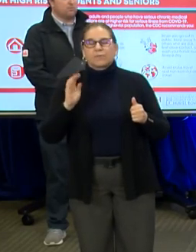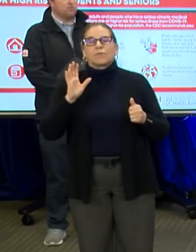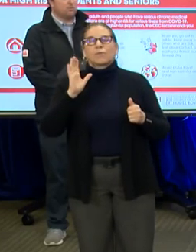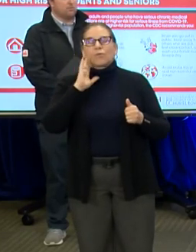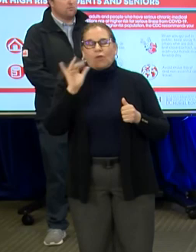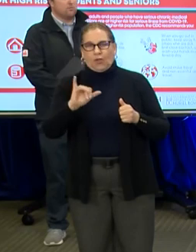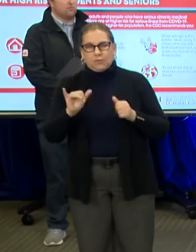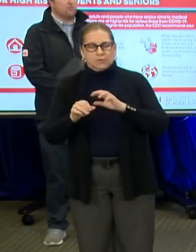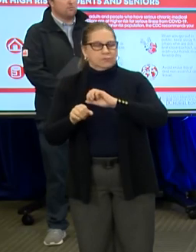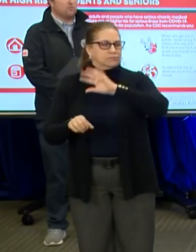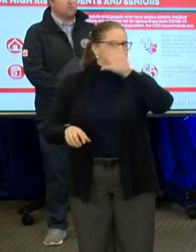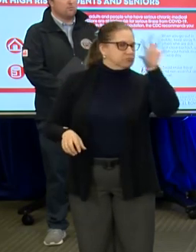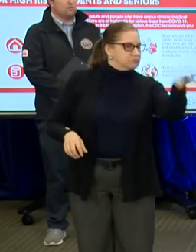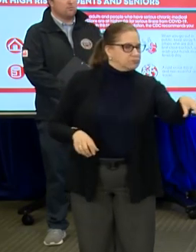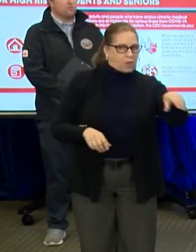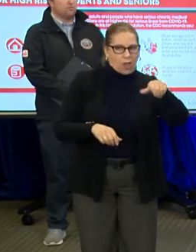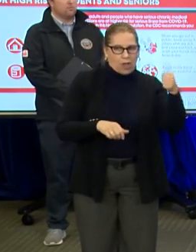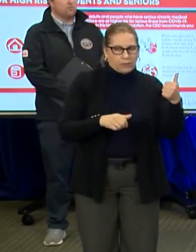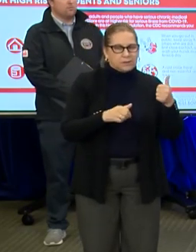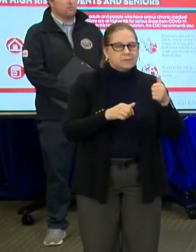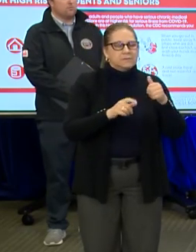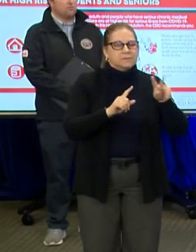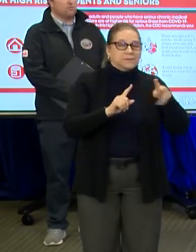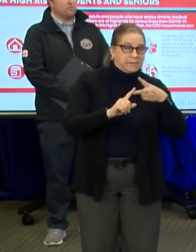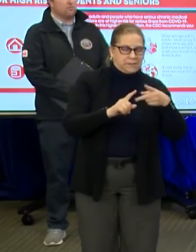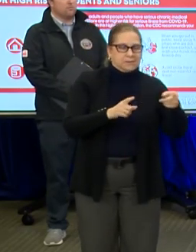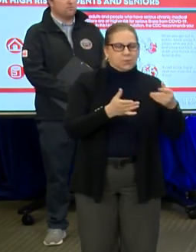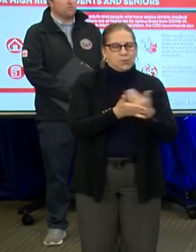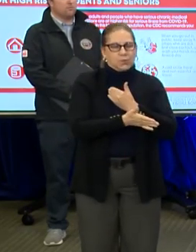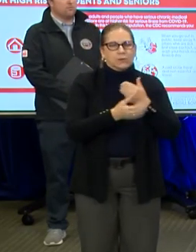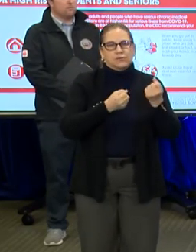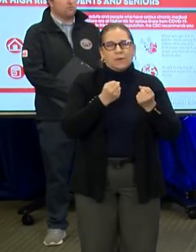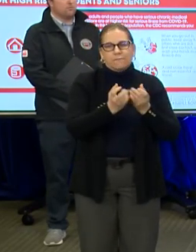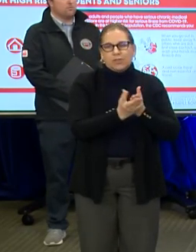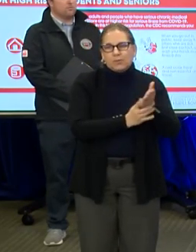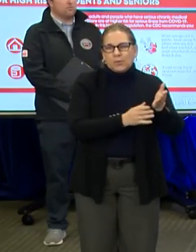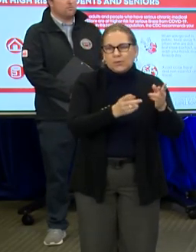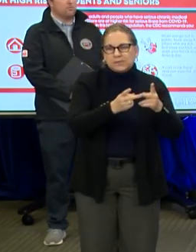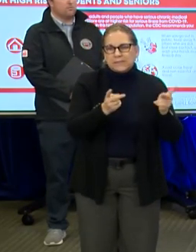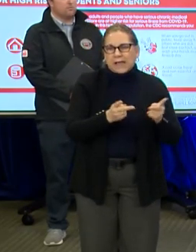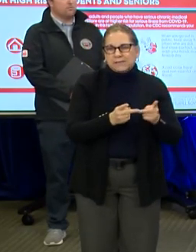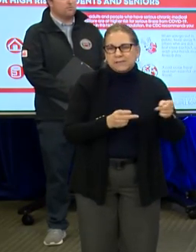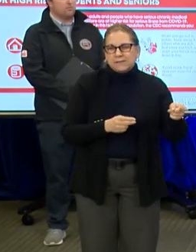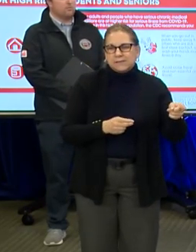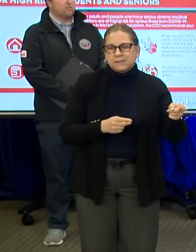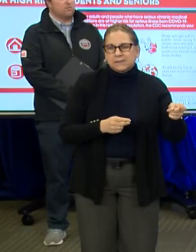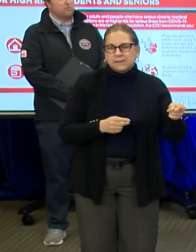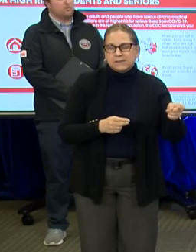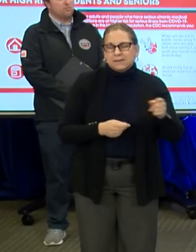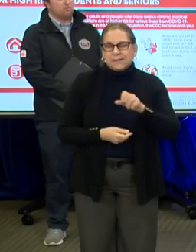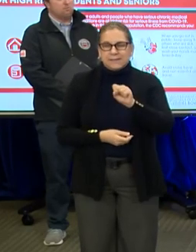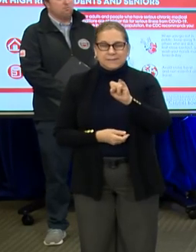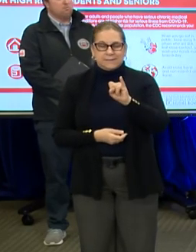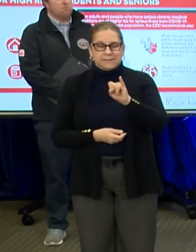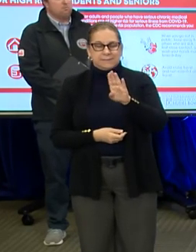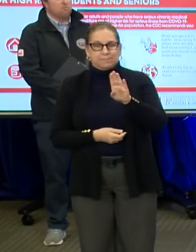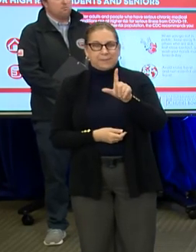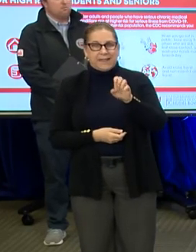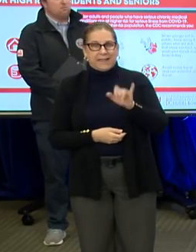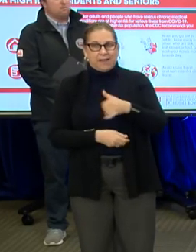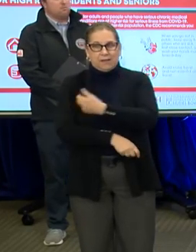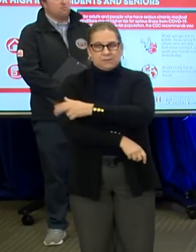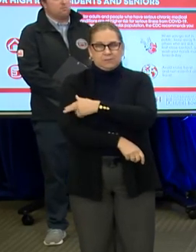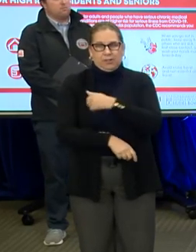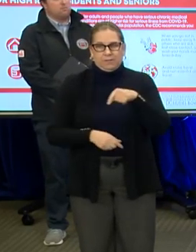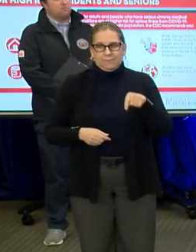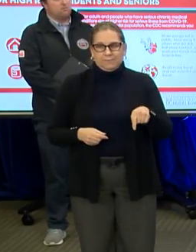weeks. Sibley Memorial Hospital is still in the planning process and is working closely with my